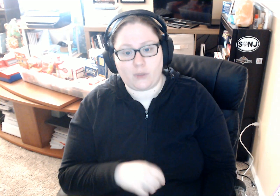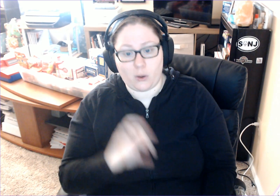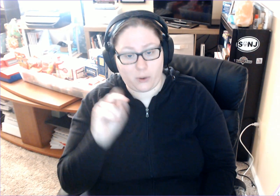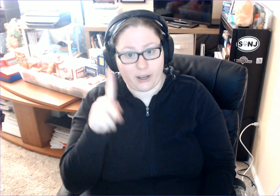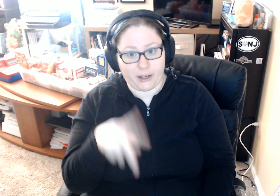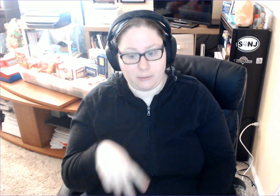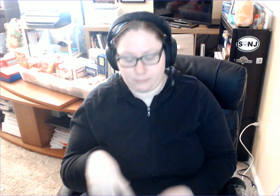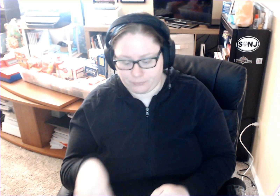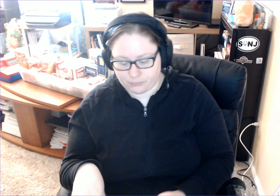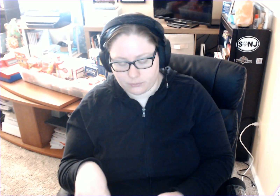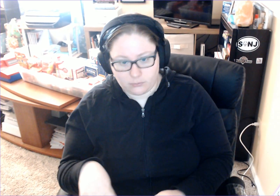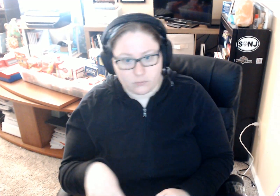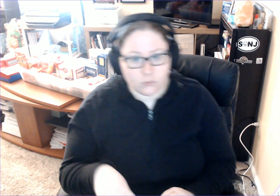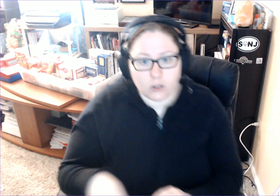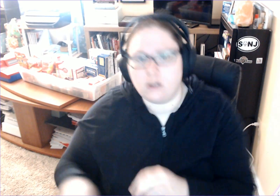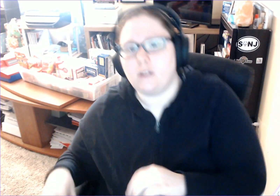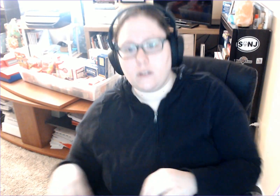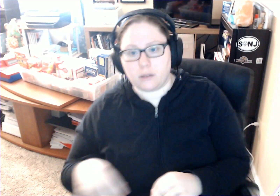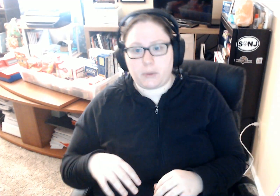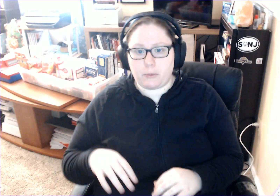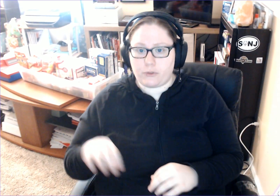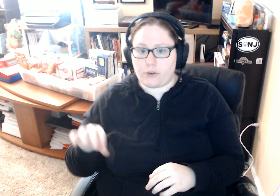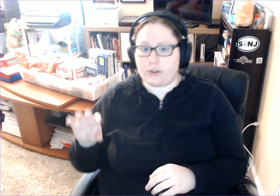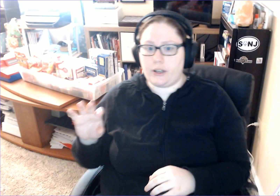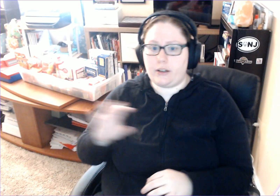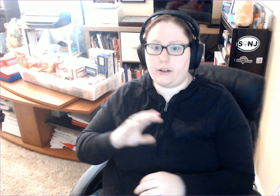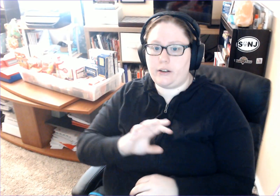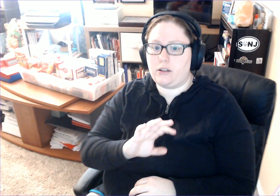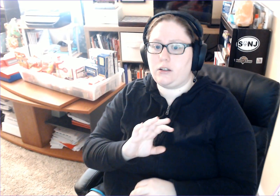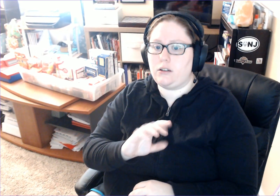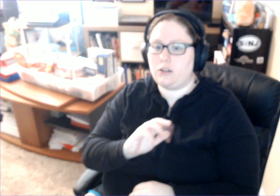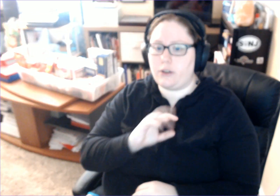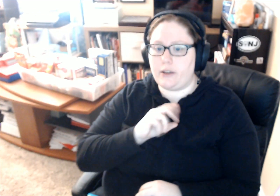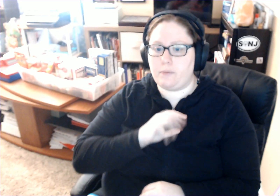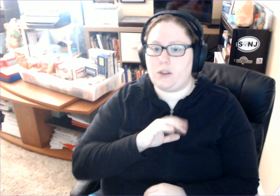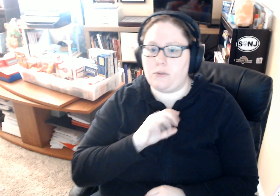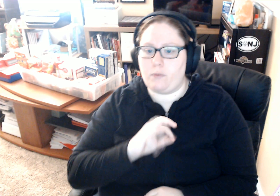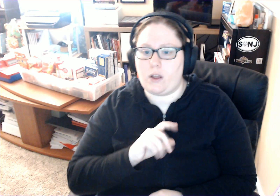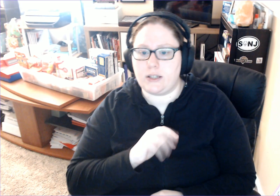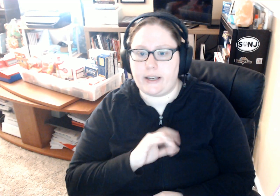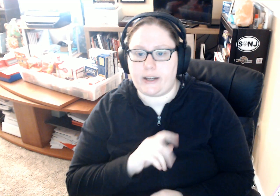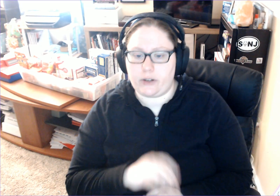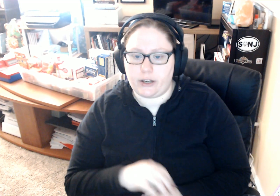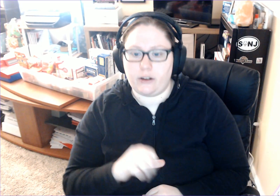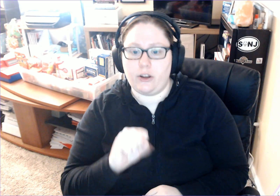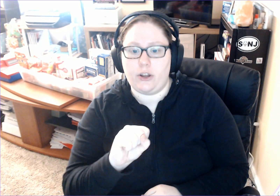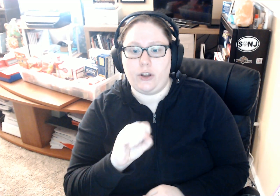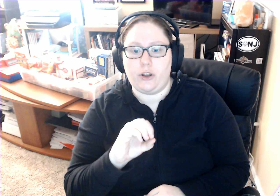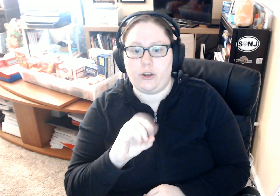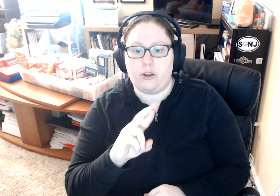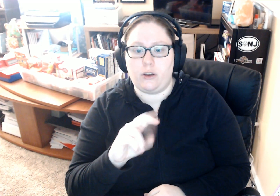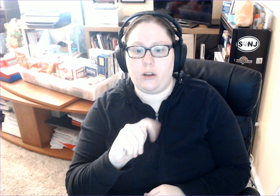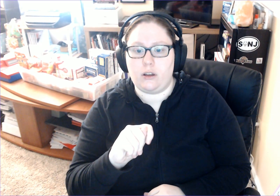Okay? Let me move over here. Okay, I'll sign down here. Yeah,